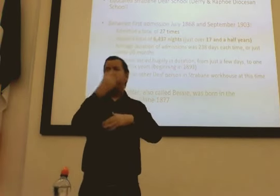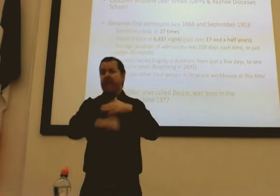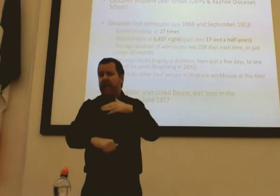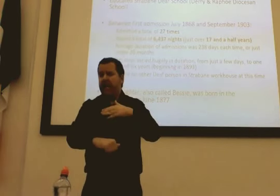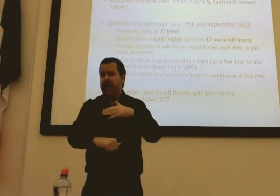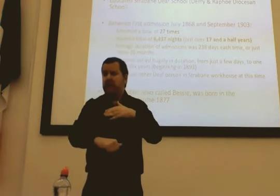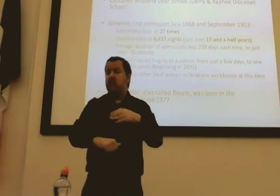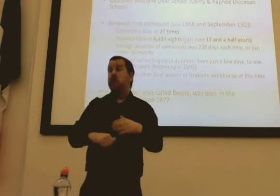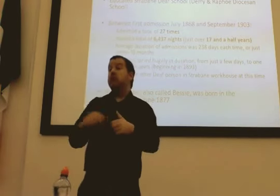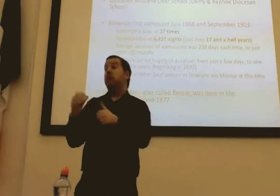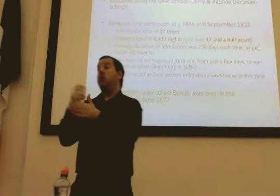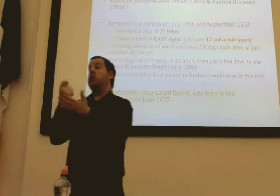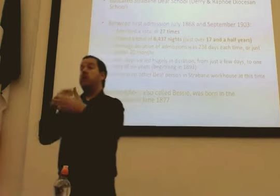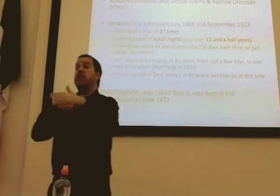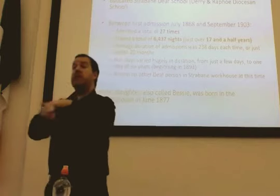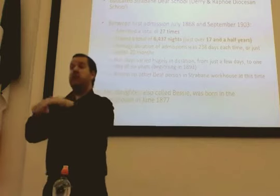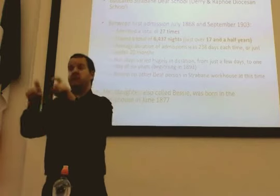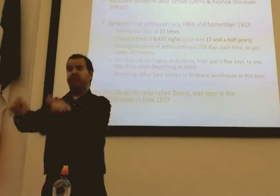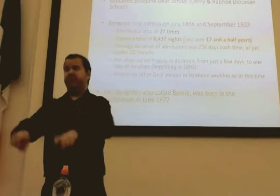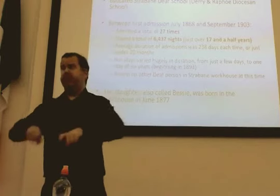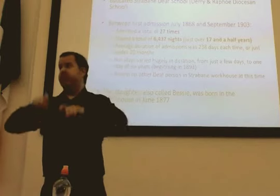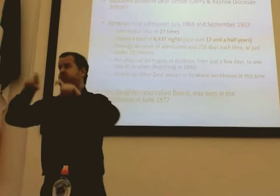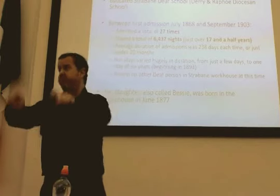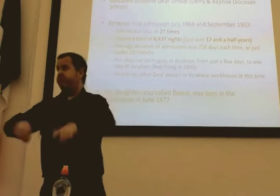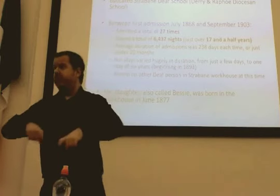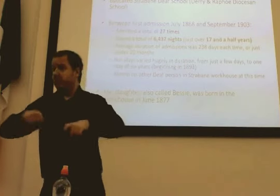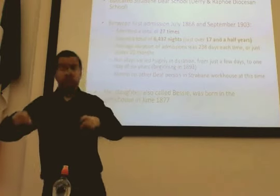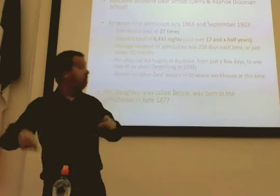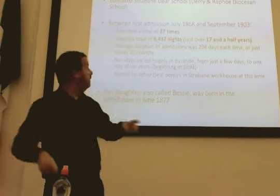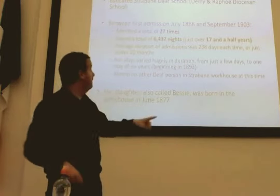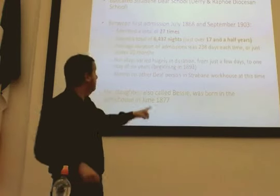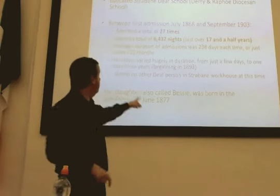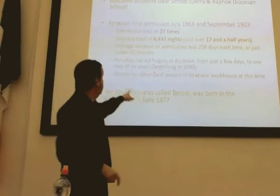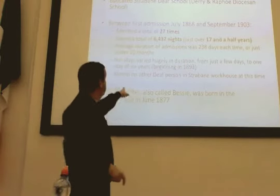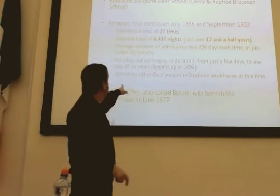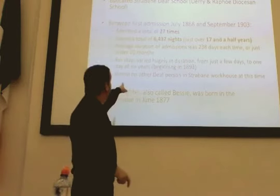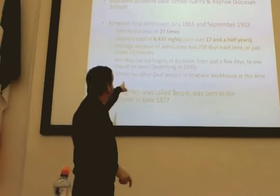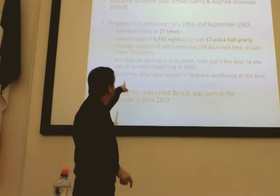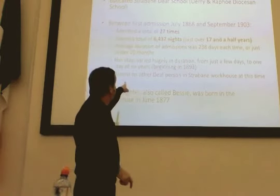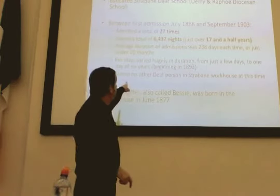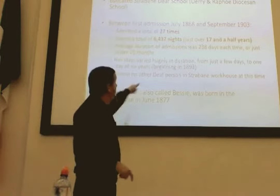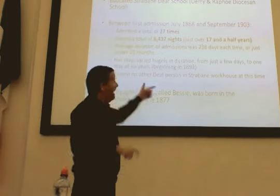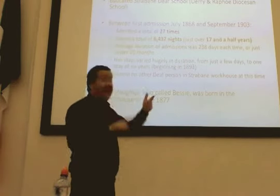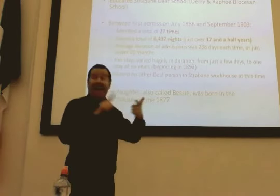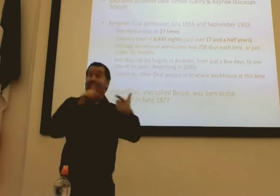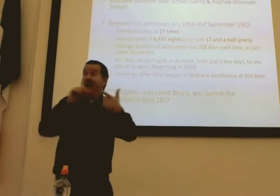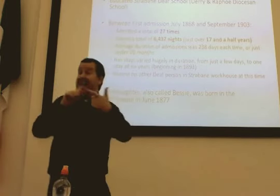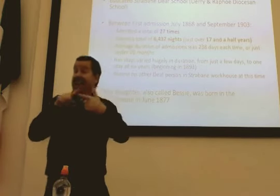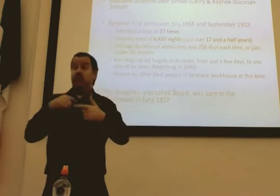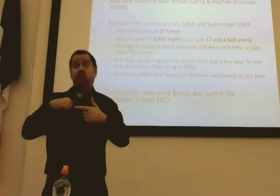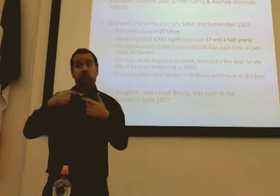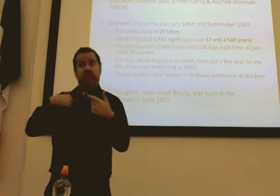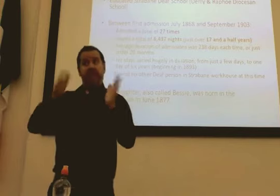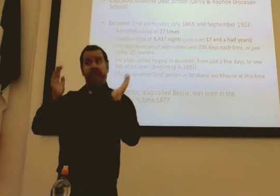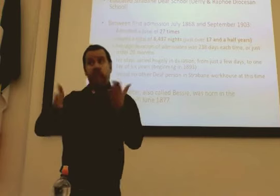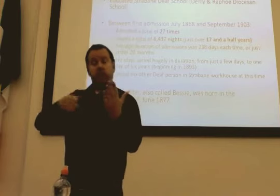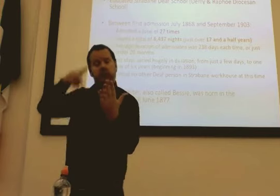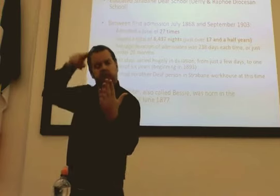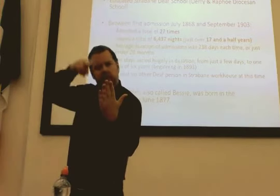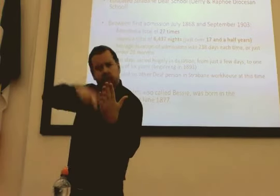Sometimes it might just be in 2 or 3 days, other times she'd be in to stay for huge periods of time. And at the time, I